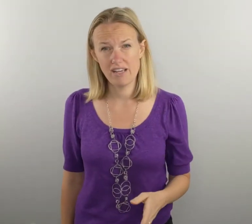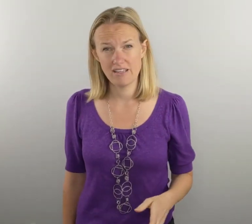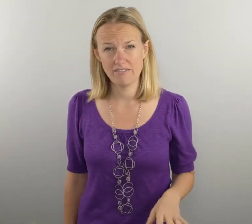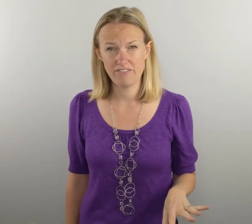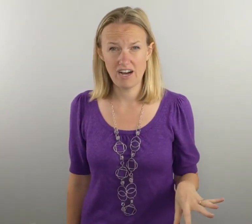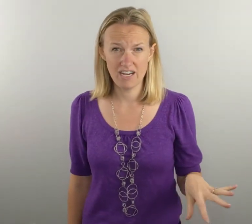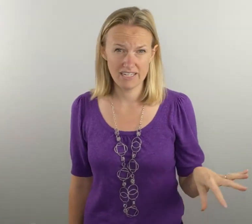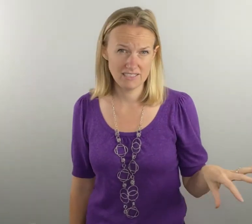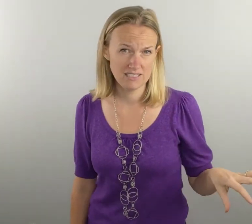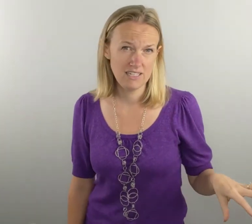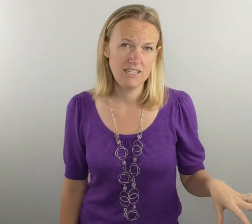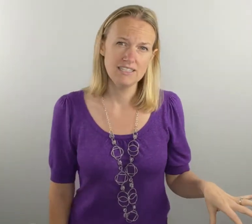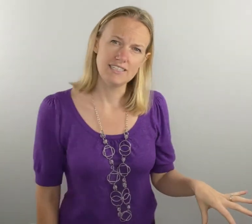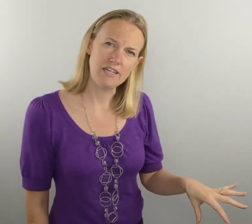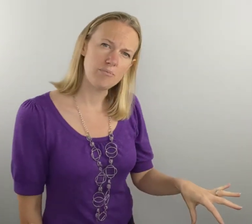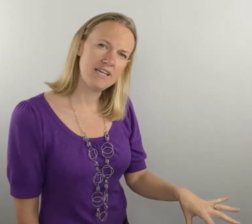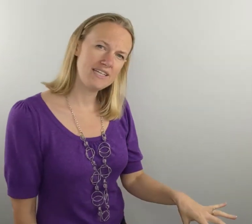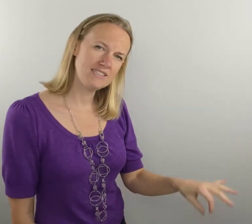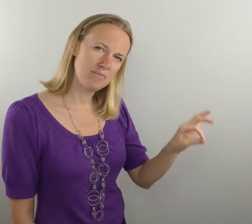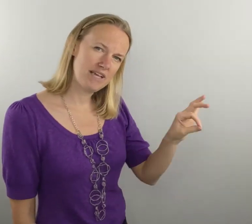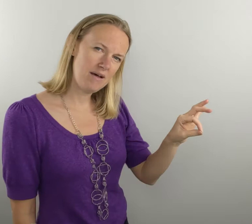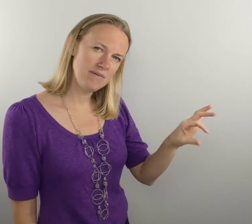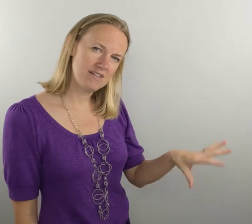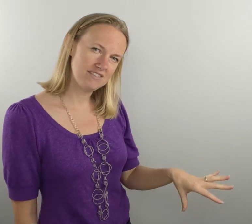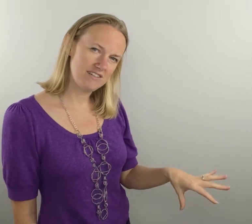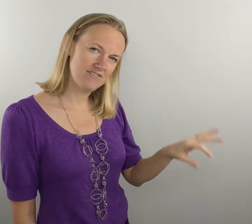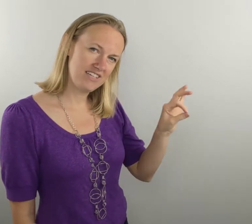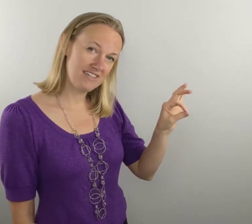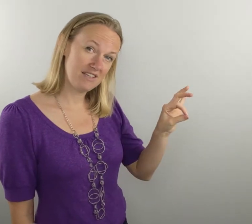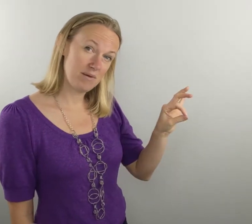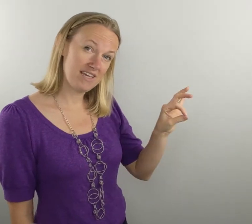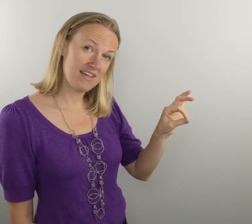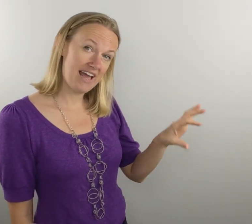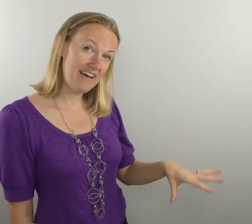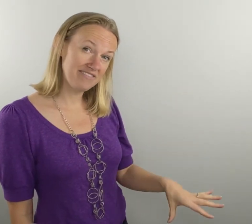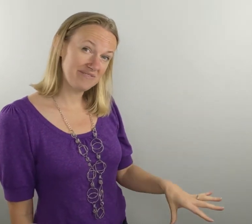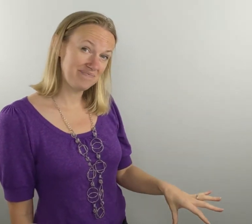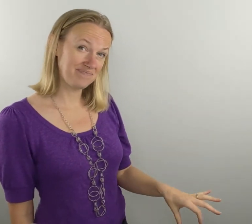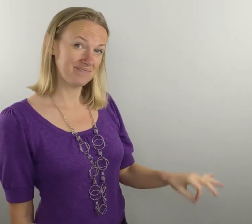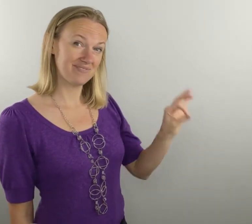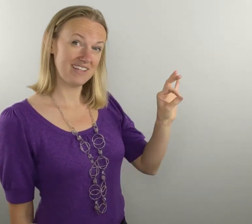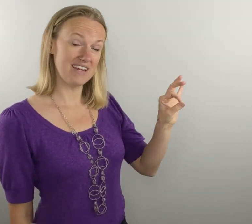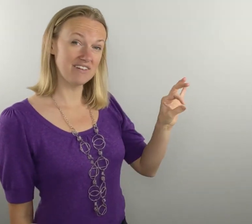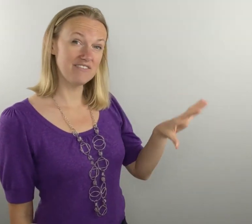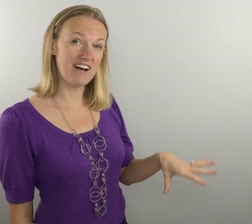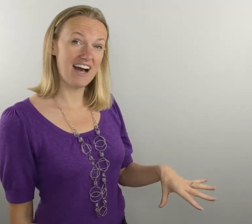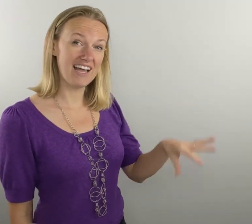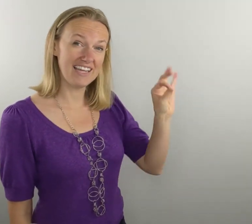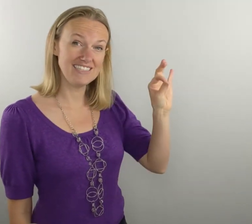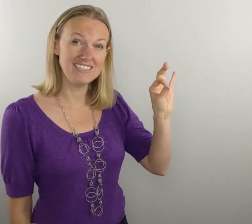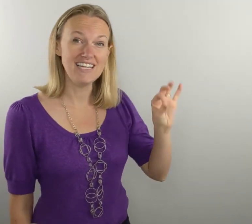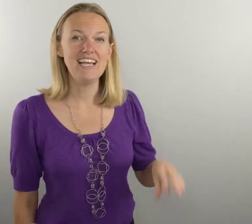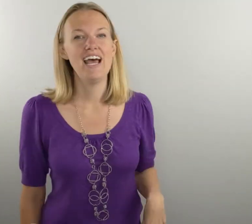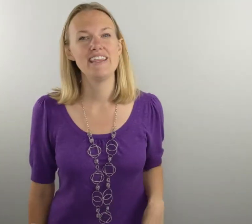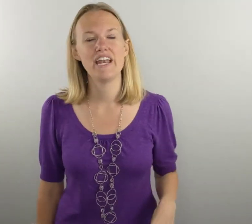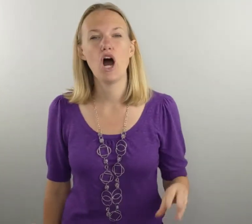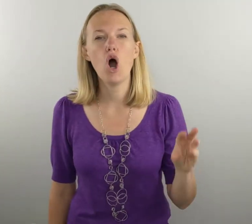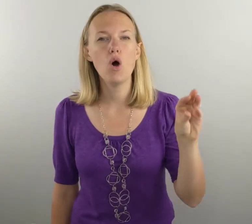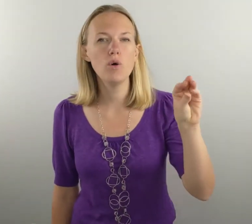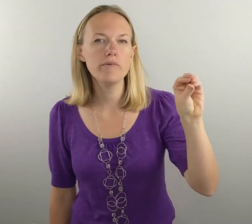then find. It's like you're picking something up and also conveniently making an F. Never find. And then a home, you